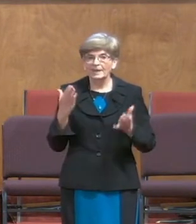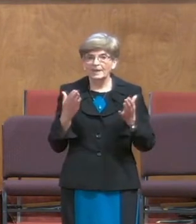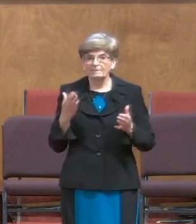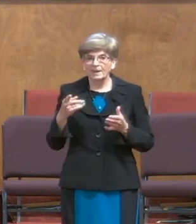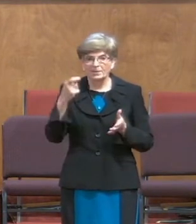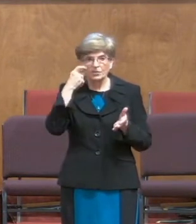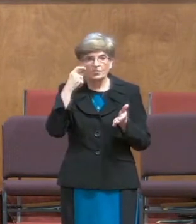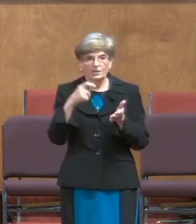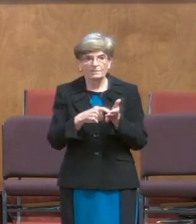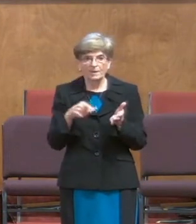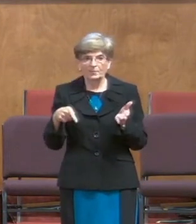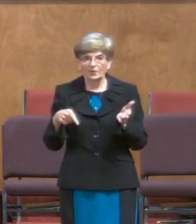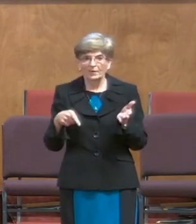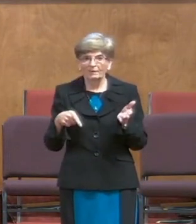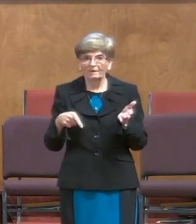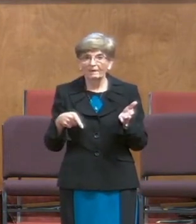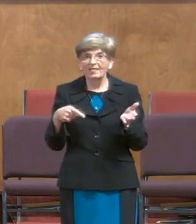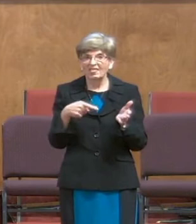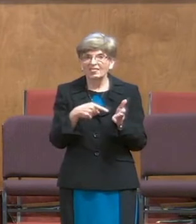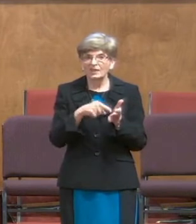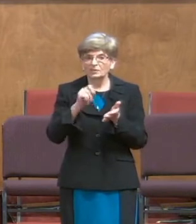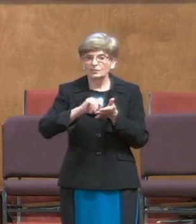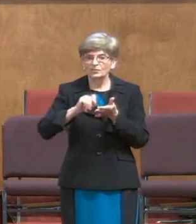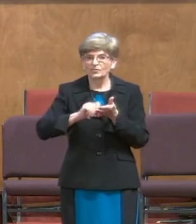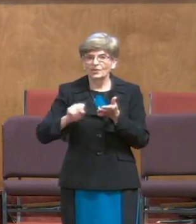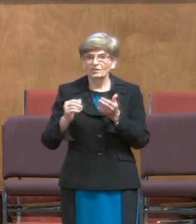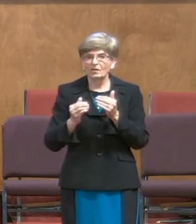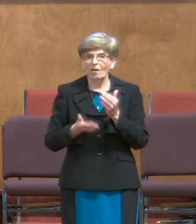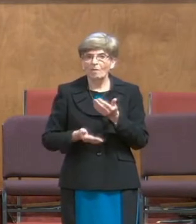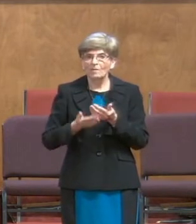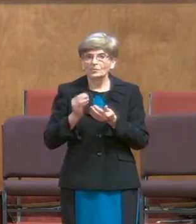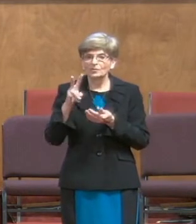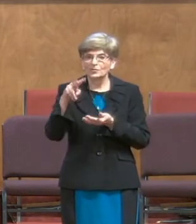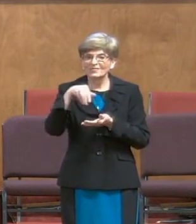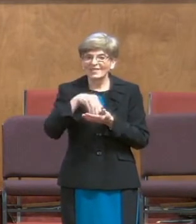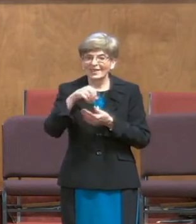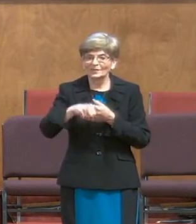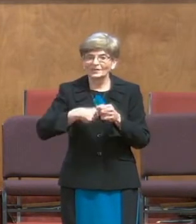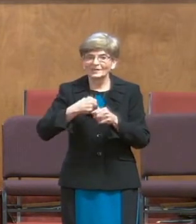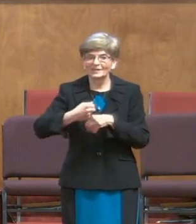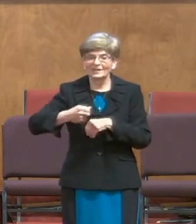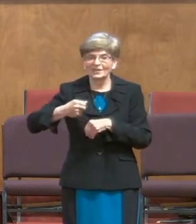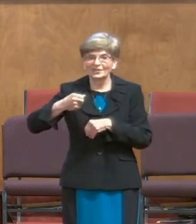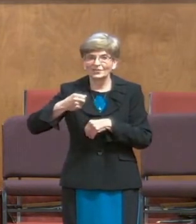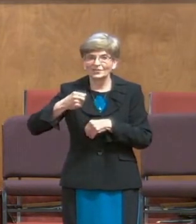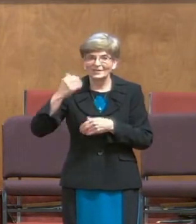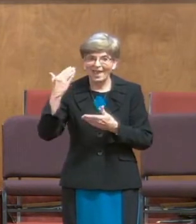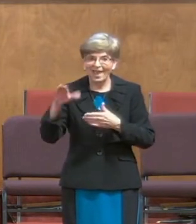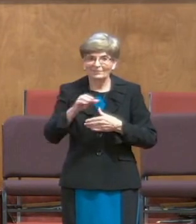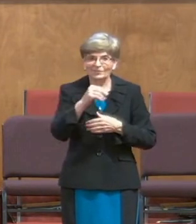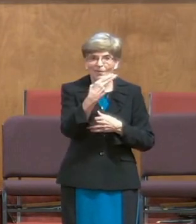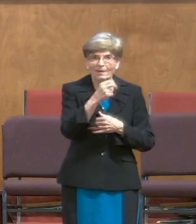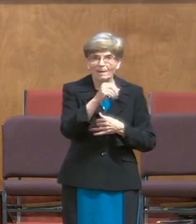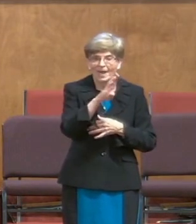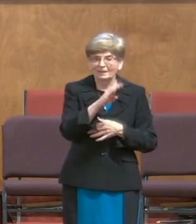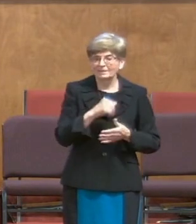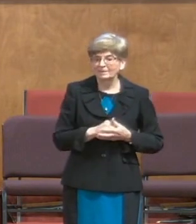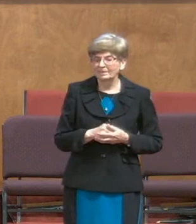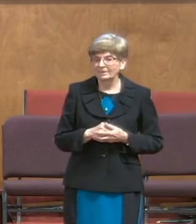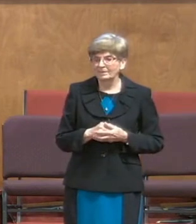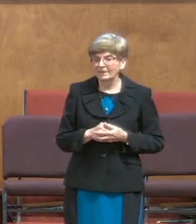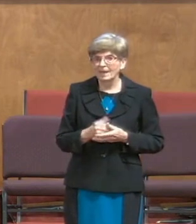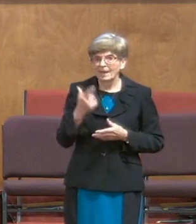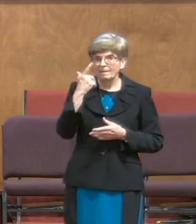you, written almost 2,000 years later and seems to be exactly what we're going through today. for God's invisible